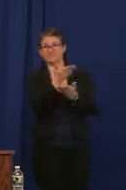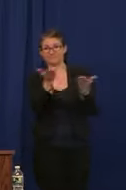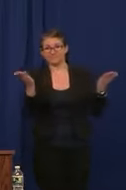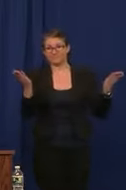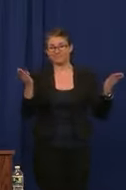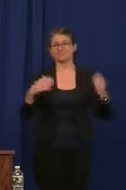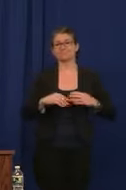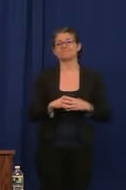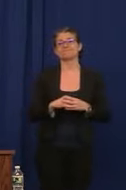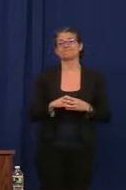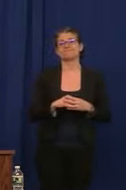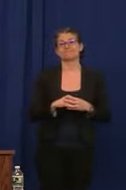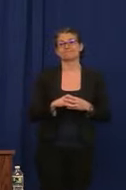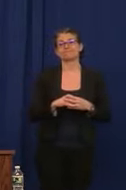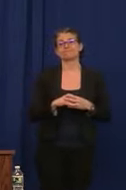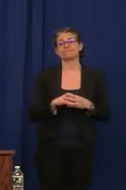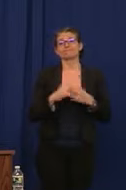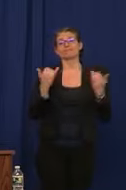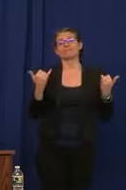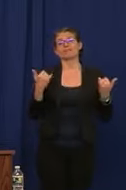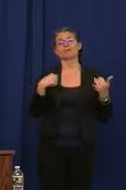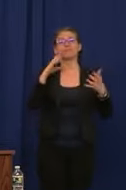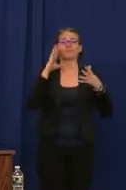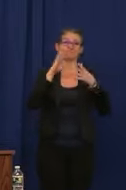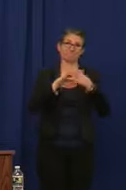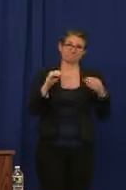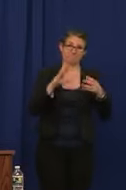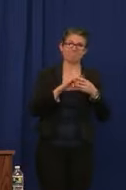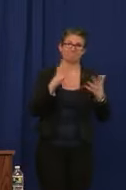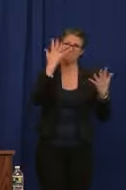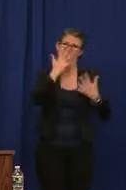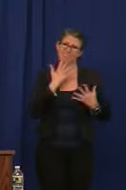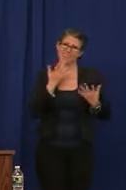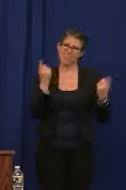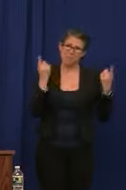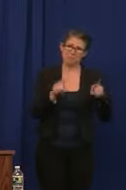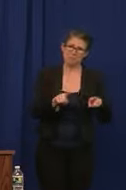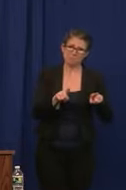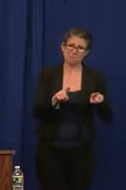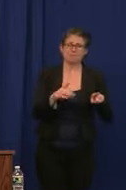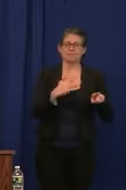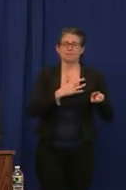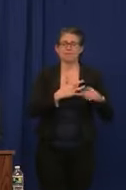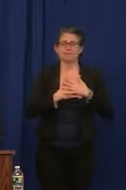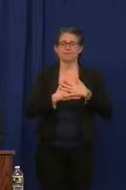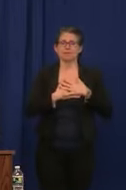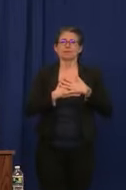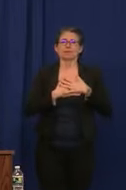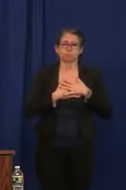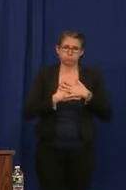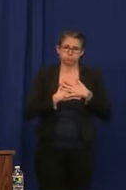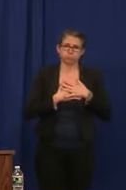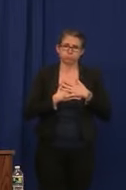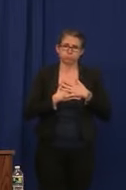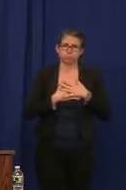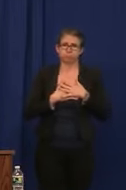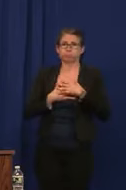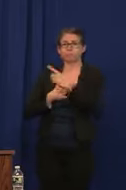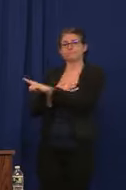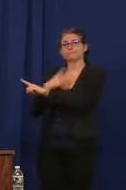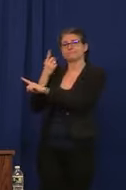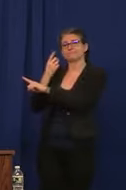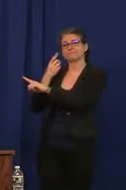My briefing this evening begins on a sad note and with a heavy heart. In addition to the events that Governor Mills described